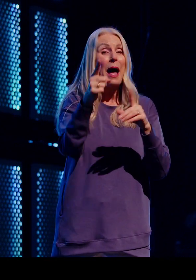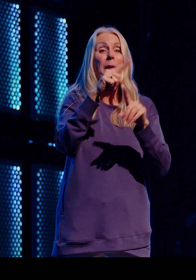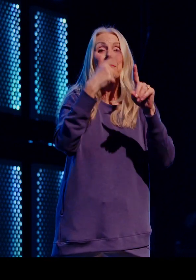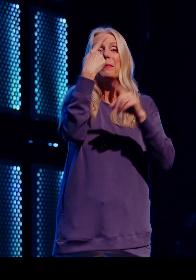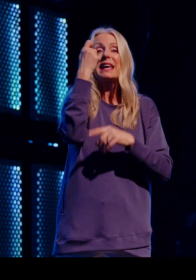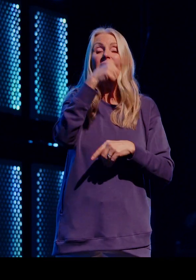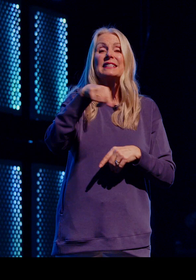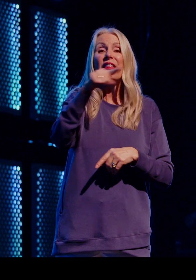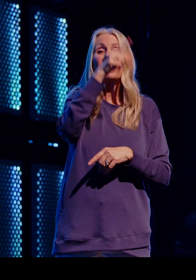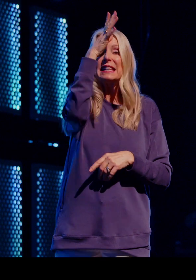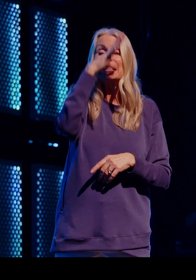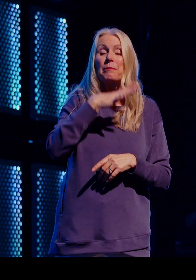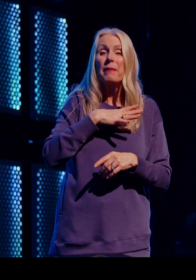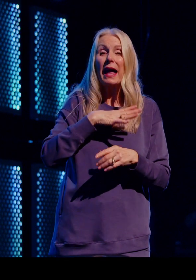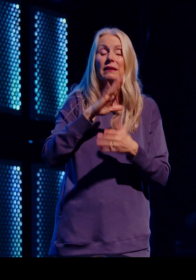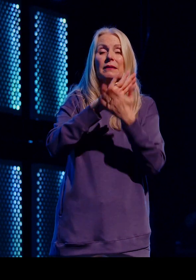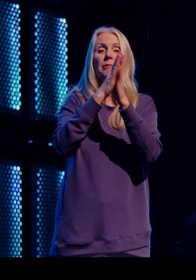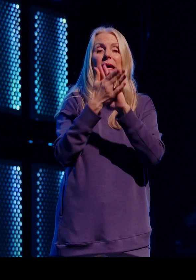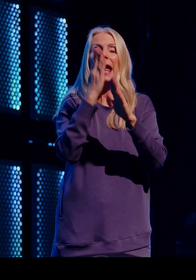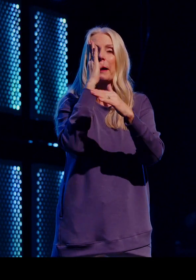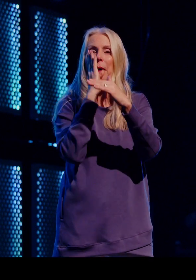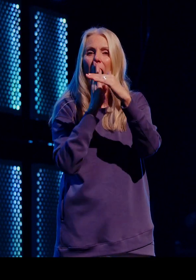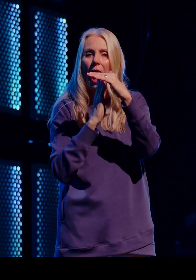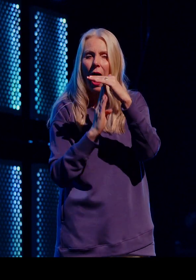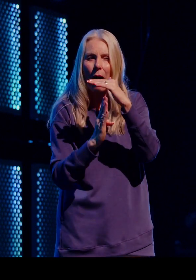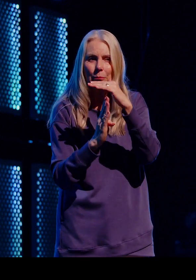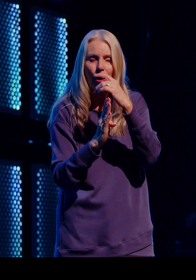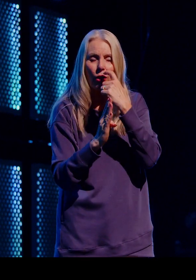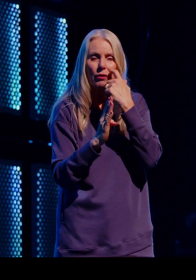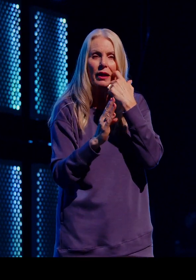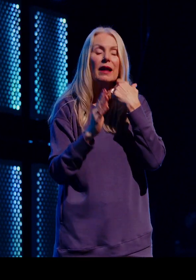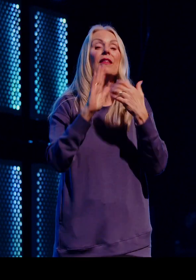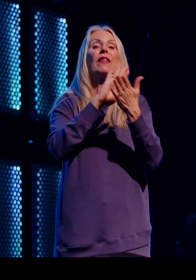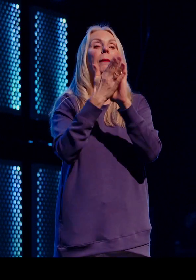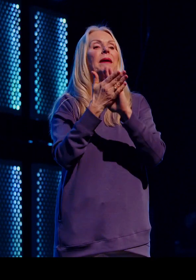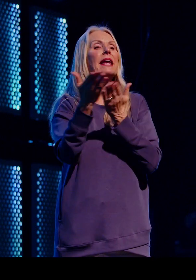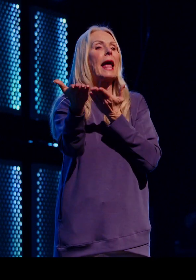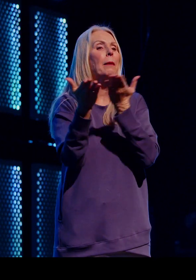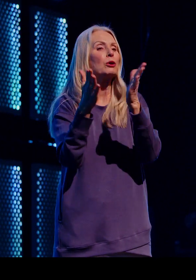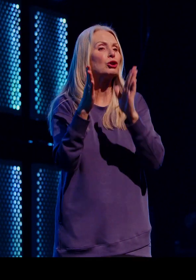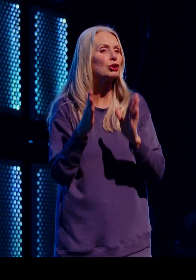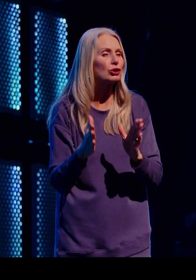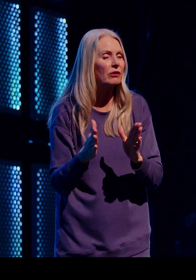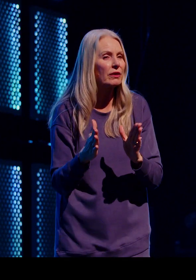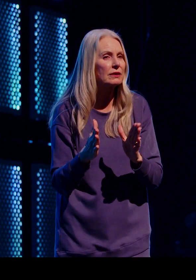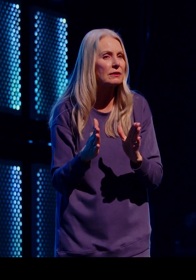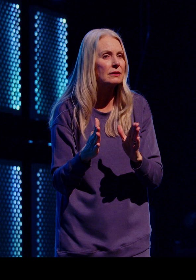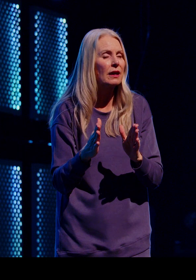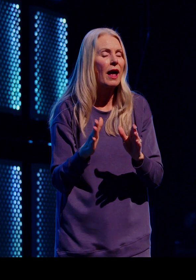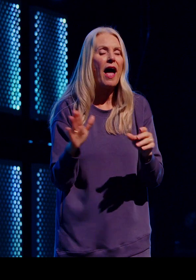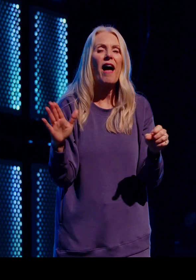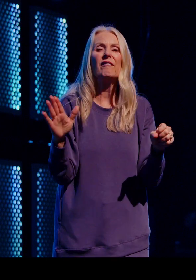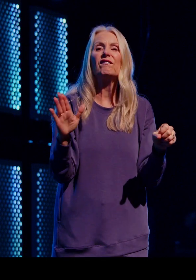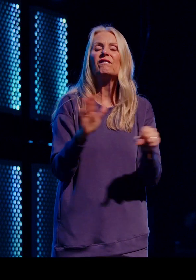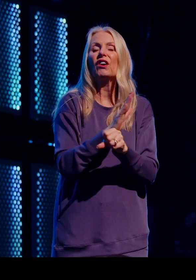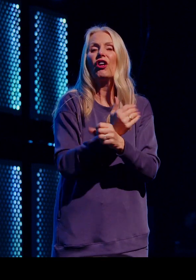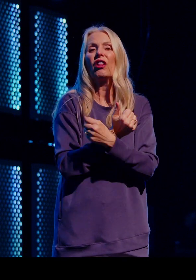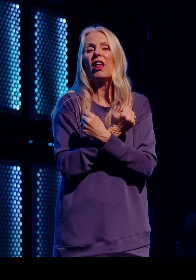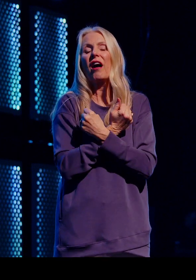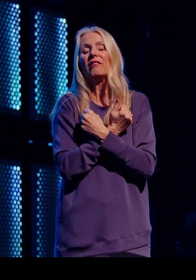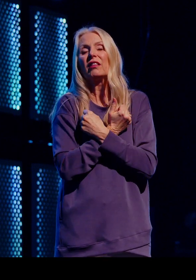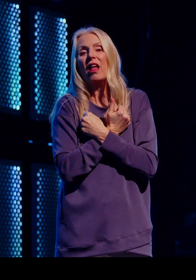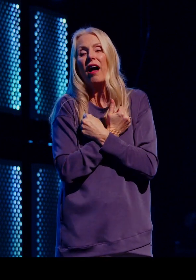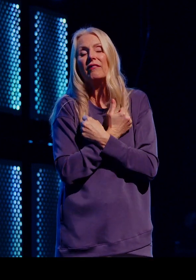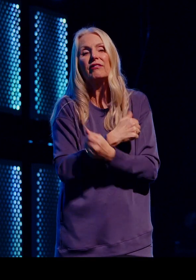Because these men got humbled. And they became servants. And they were full of love. And God showed up.